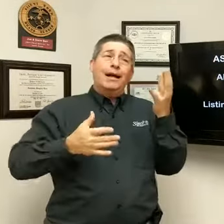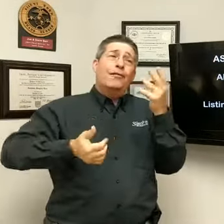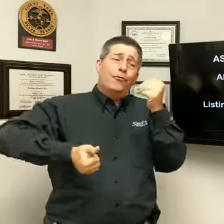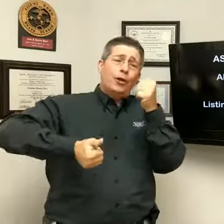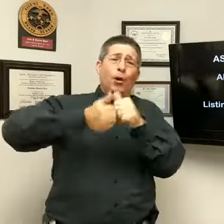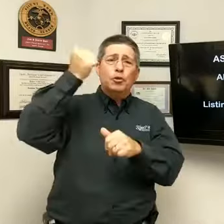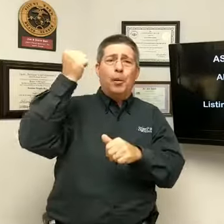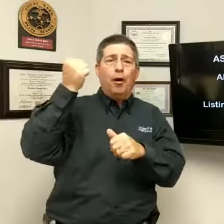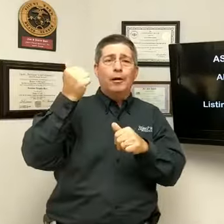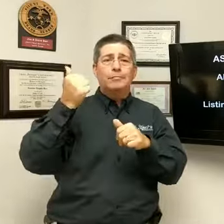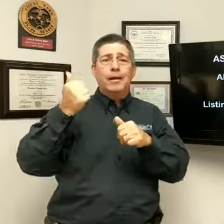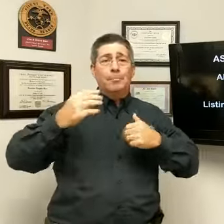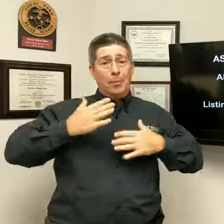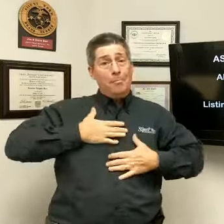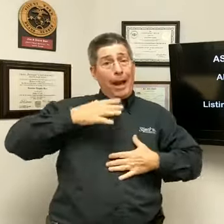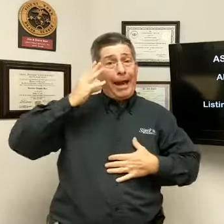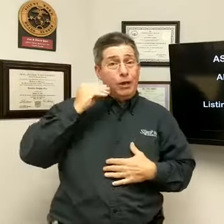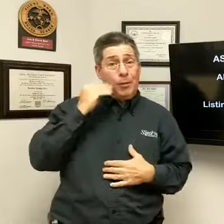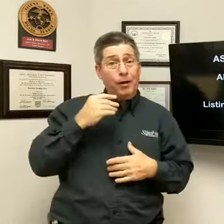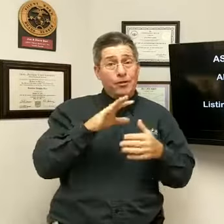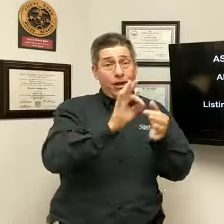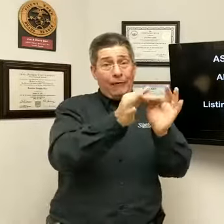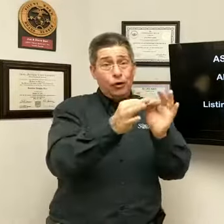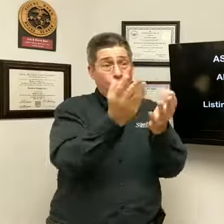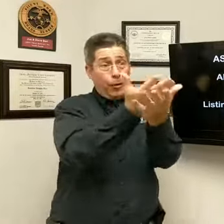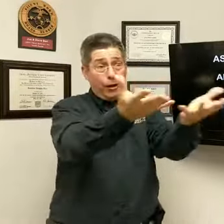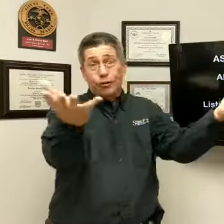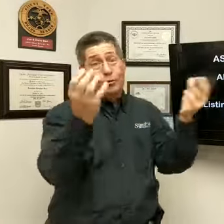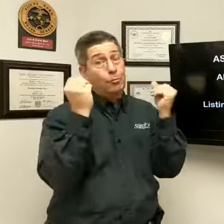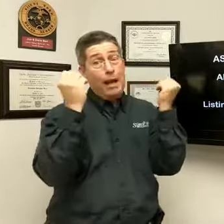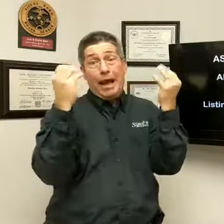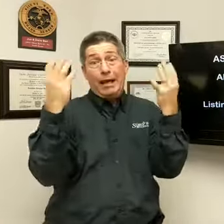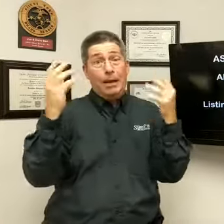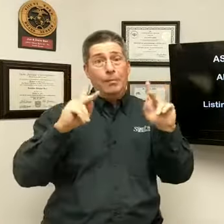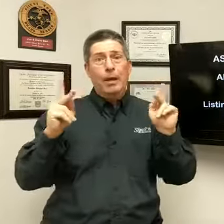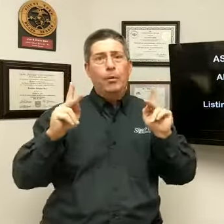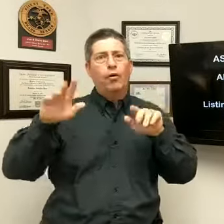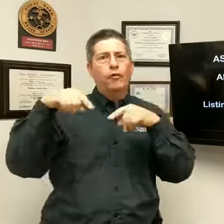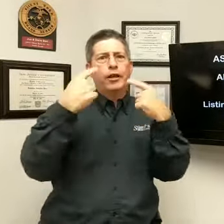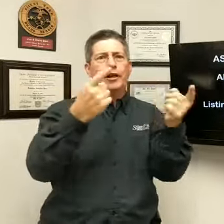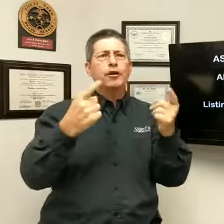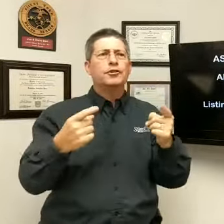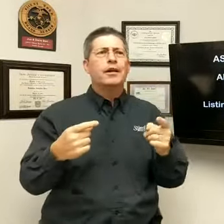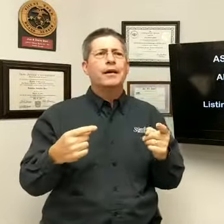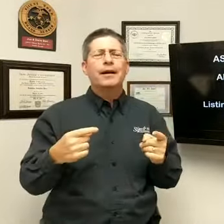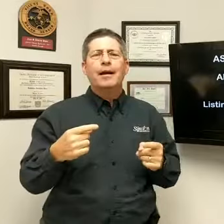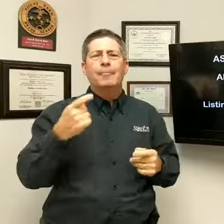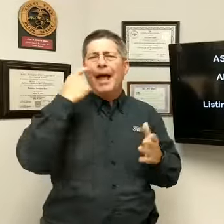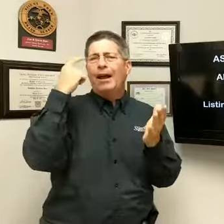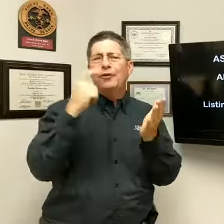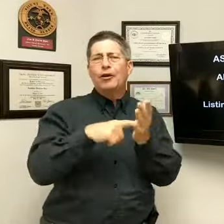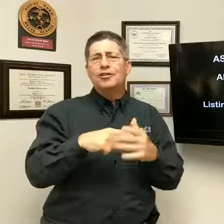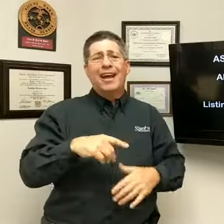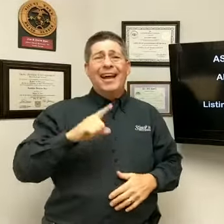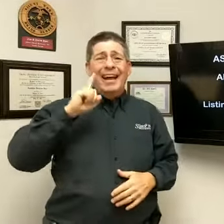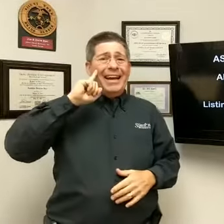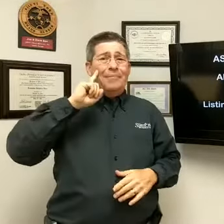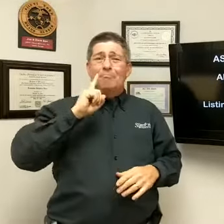for the most part, in my experiences, I've interpreted to many, many people over the years, I have noticed